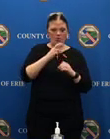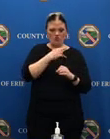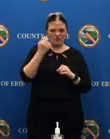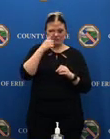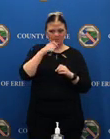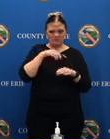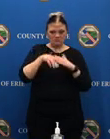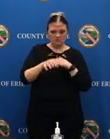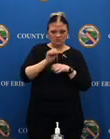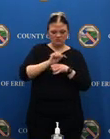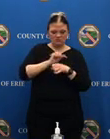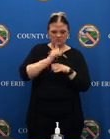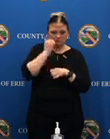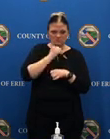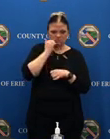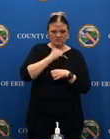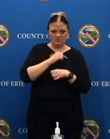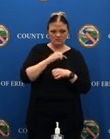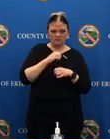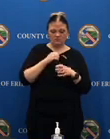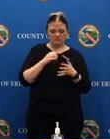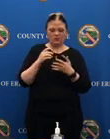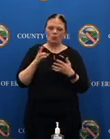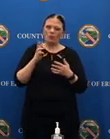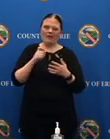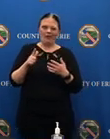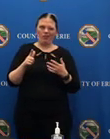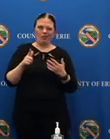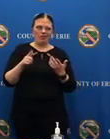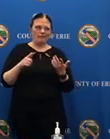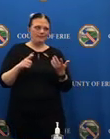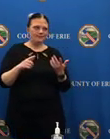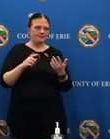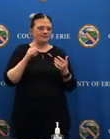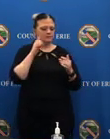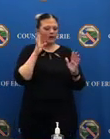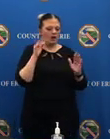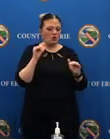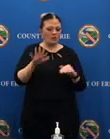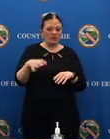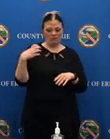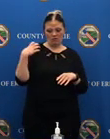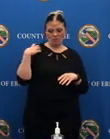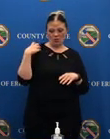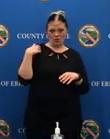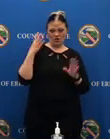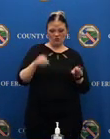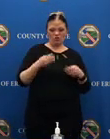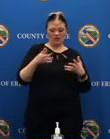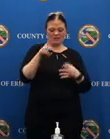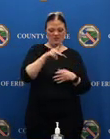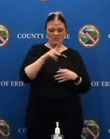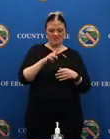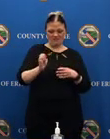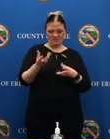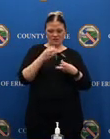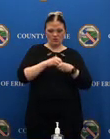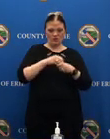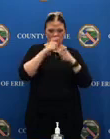every day and doing exactly what? Well, they should. I would hope that their employers are providing PPEs, including